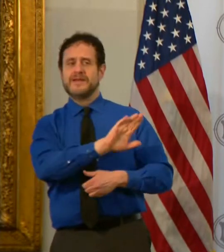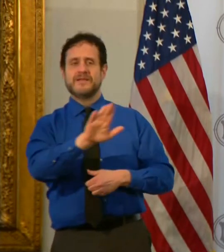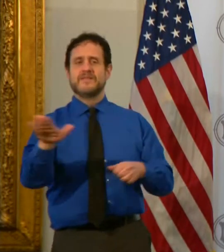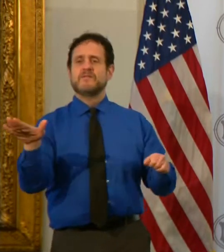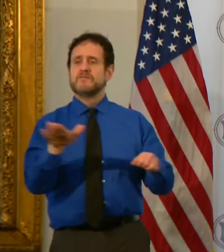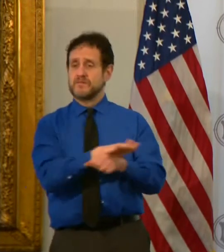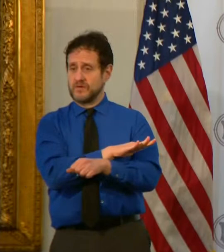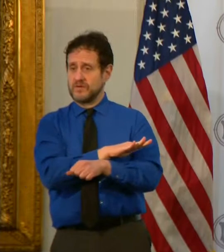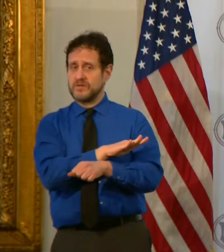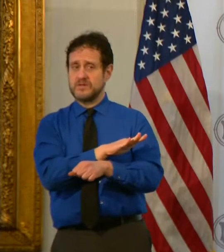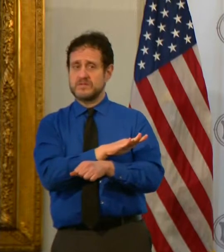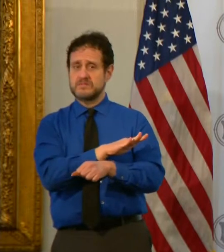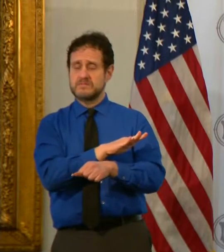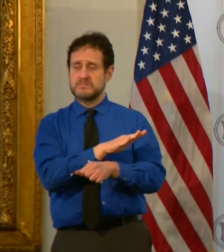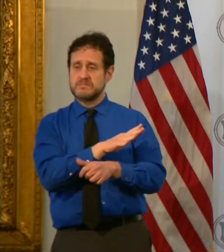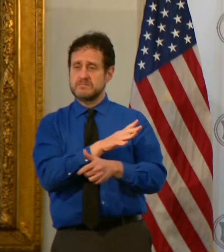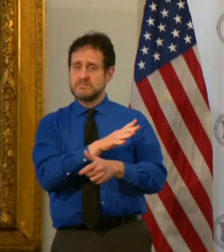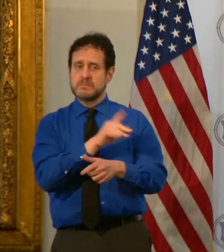full